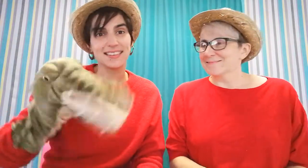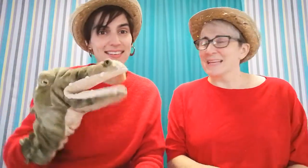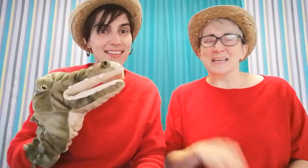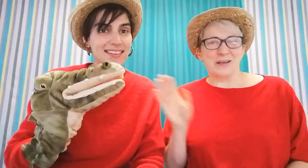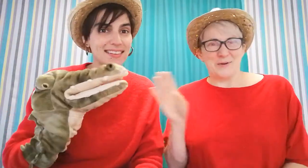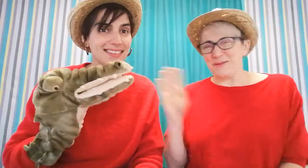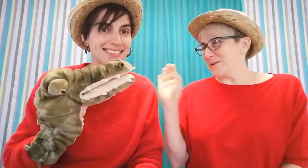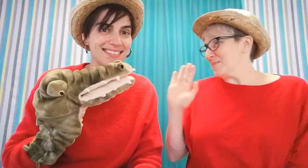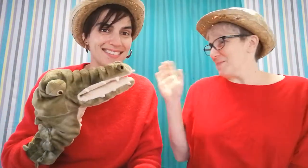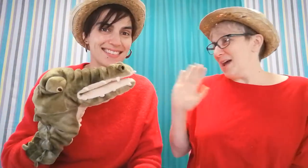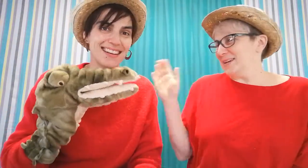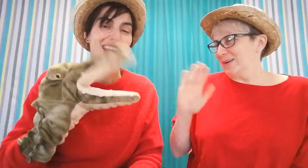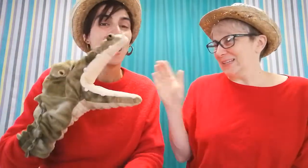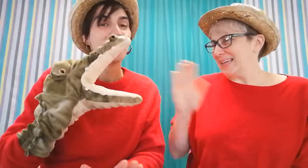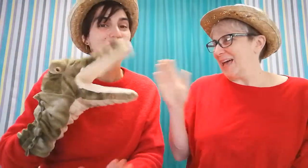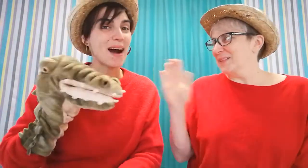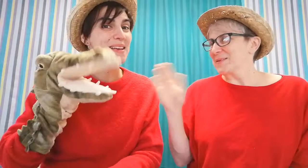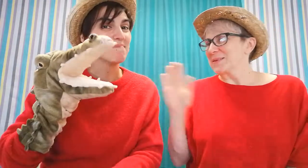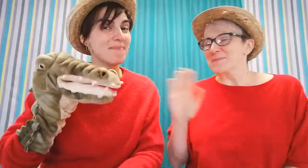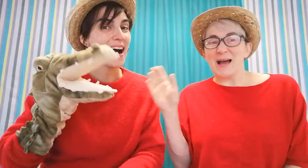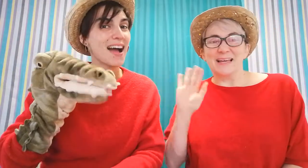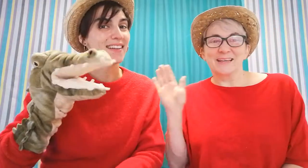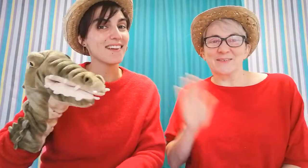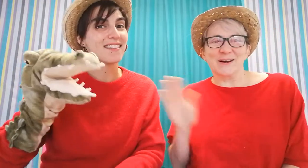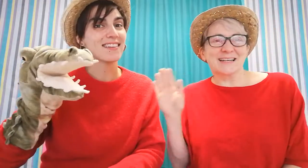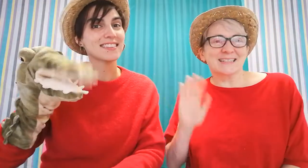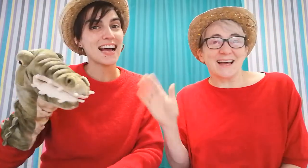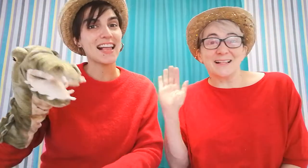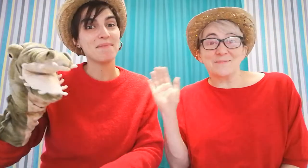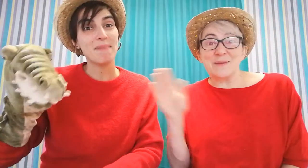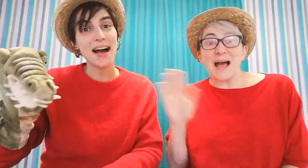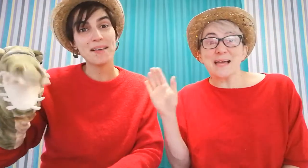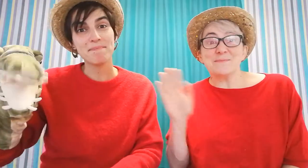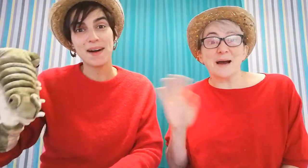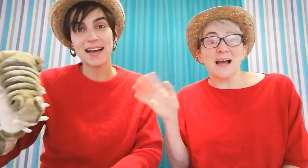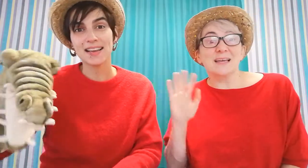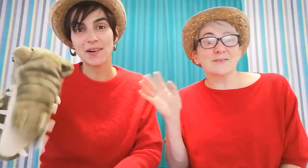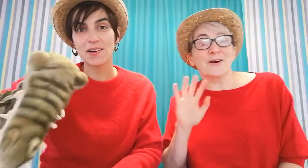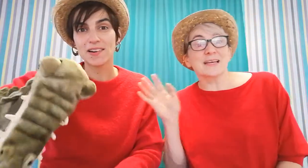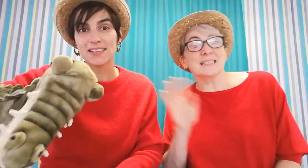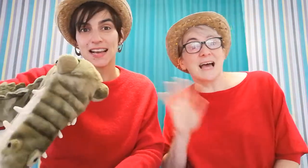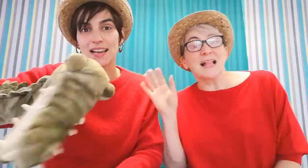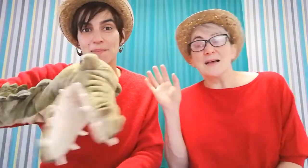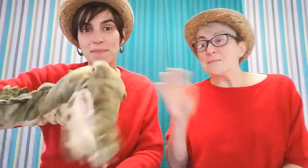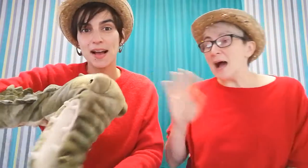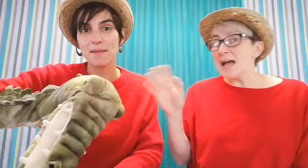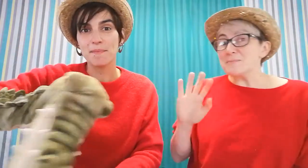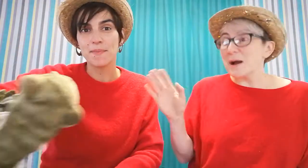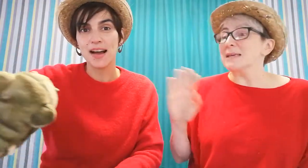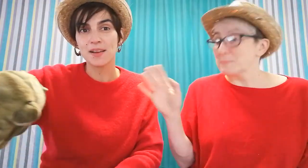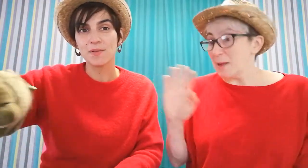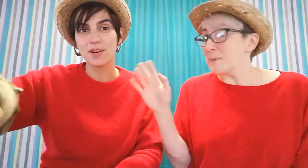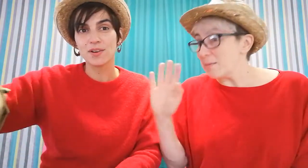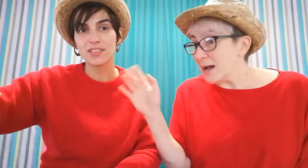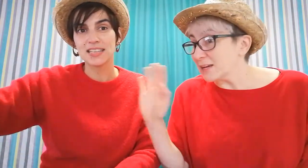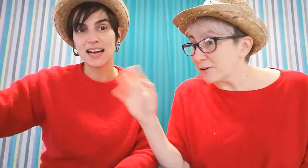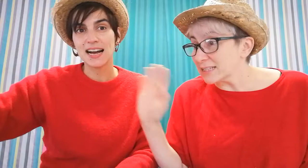friendly one. He can go now, though. Bye bye, crocodile. Bye bye, crocodile. Bye bye, crocodile. Bye bye. Bye bye,